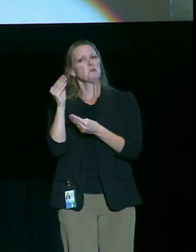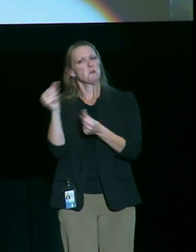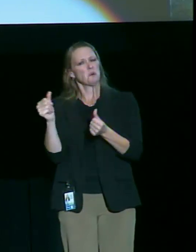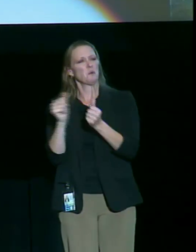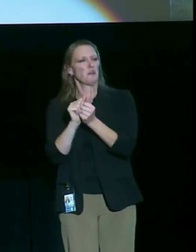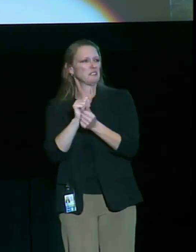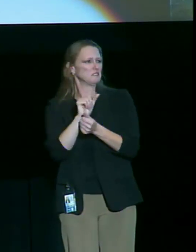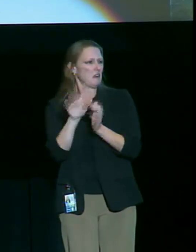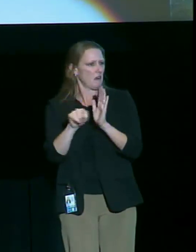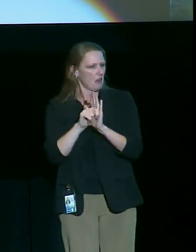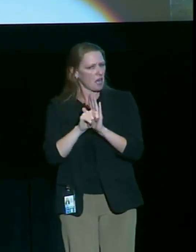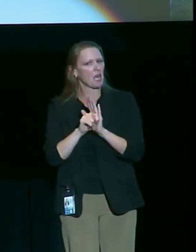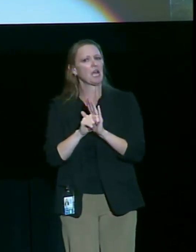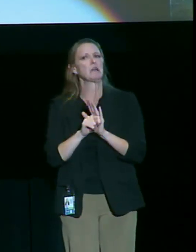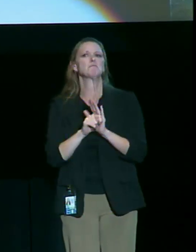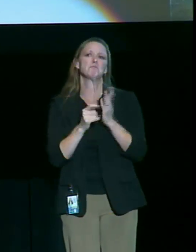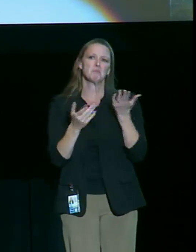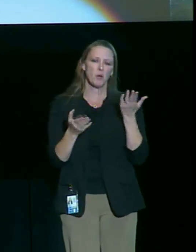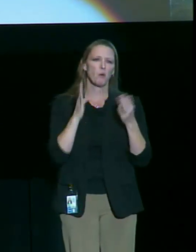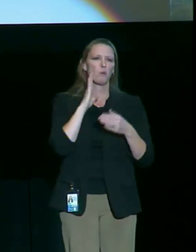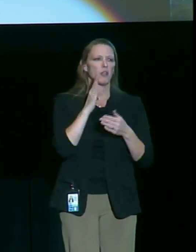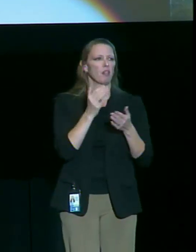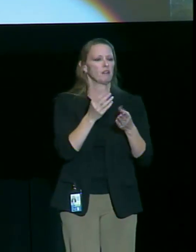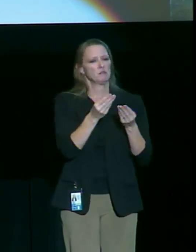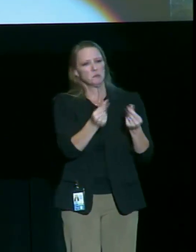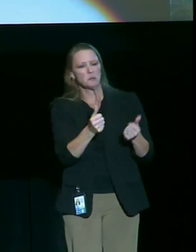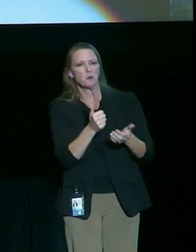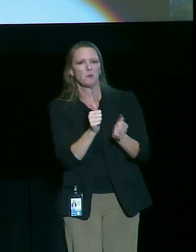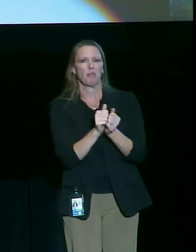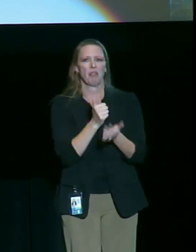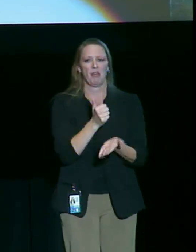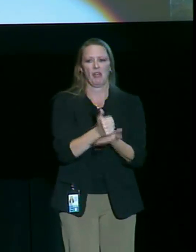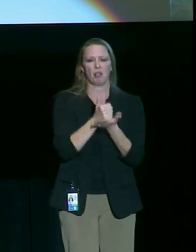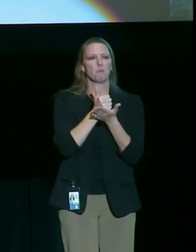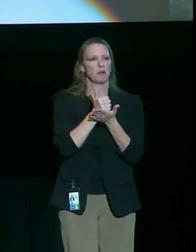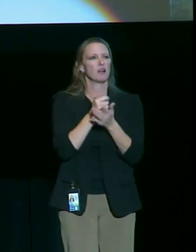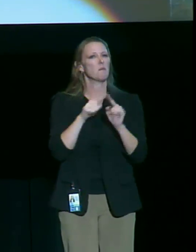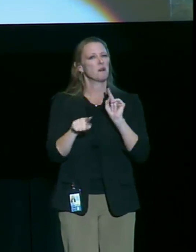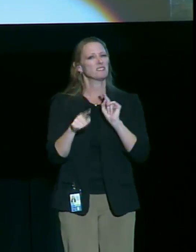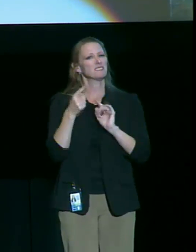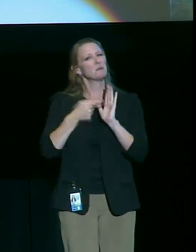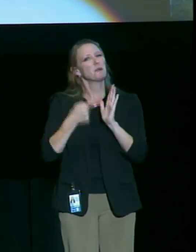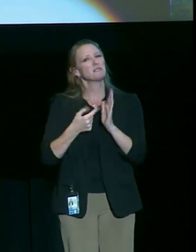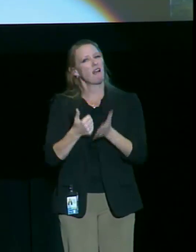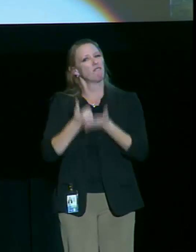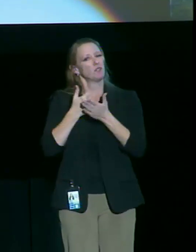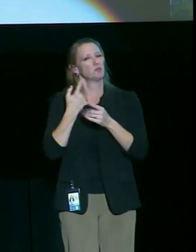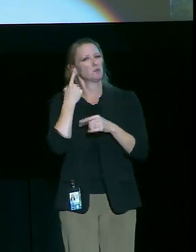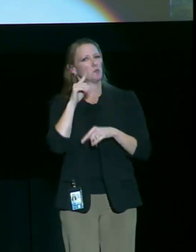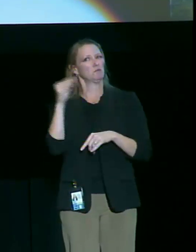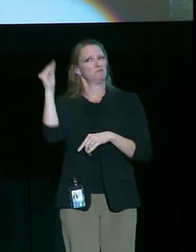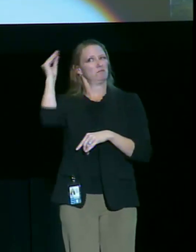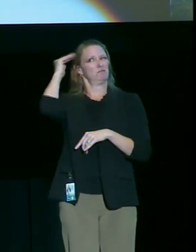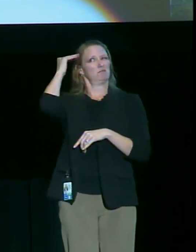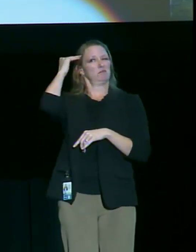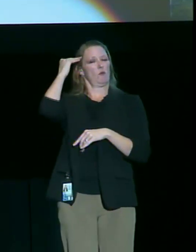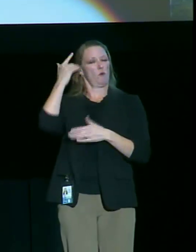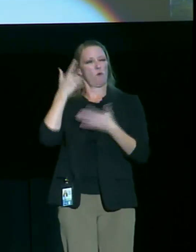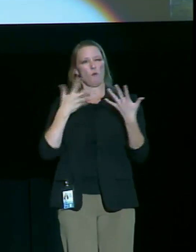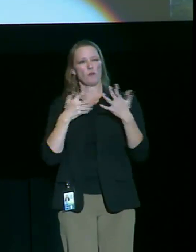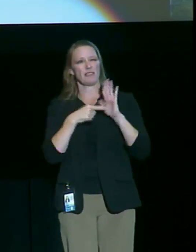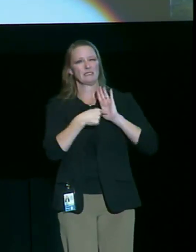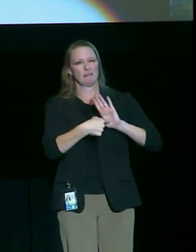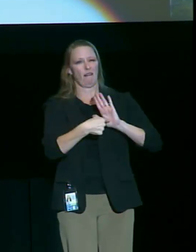help. But it's helpful sometimes just to know what some of these signs are. So some of the